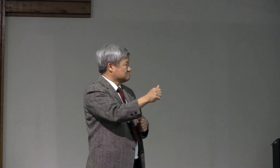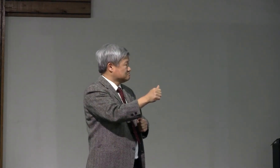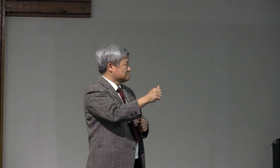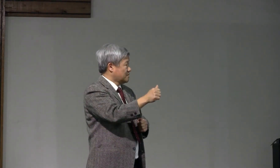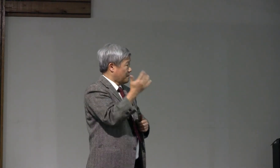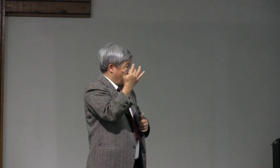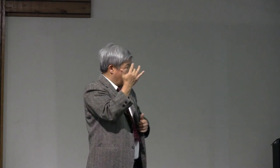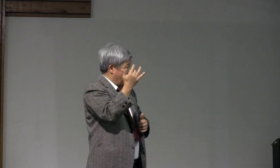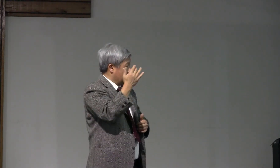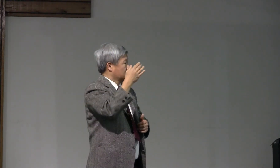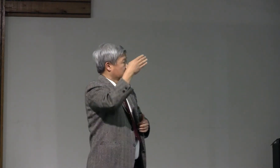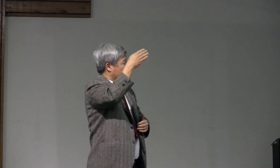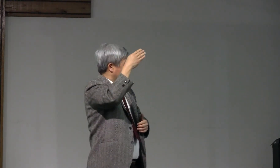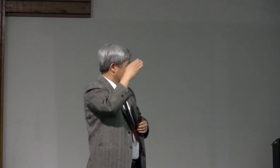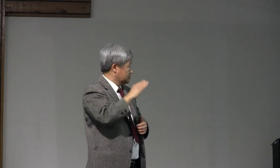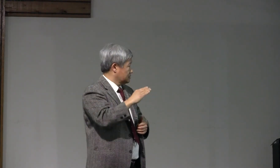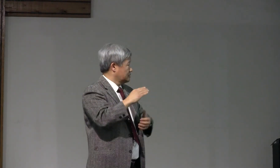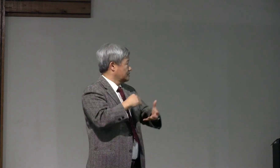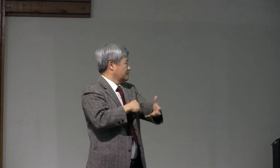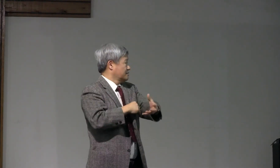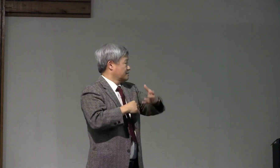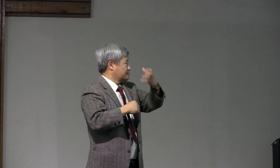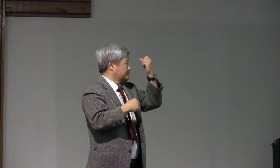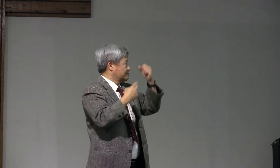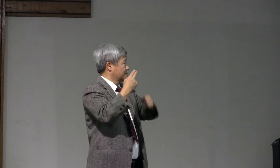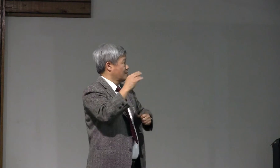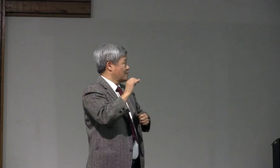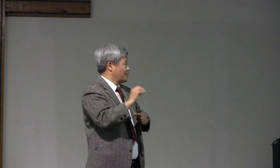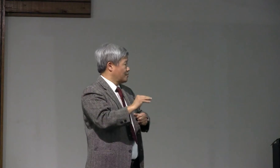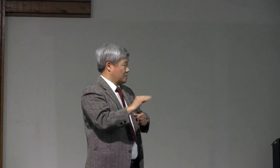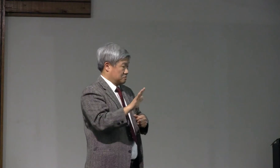He walked with God and he was not where God took him.